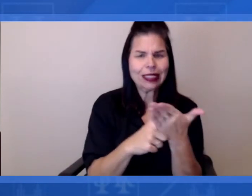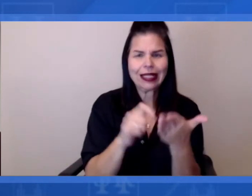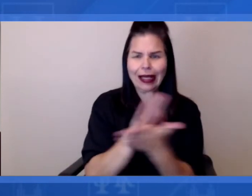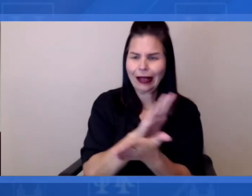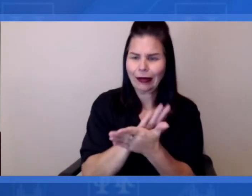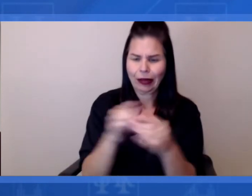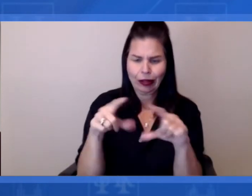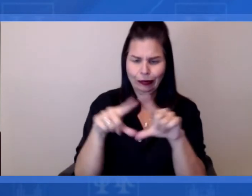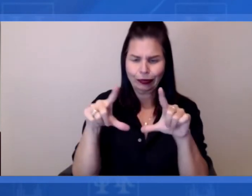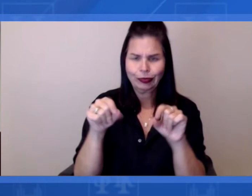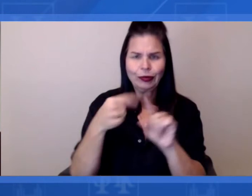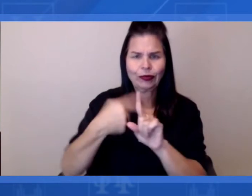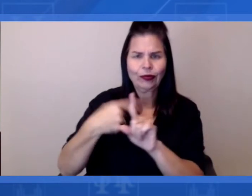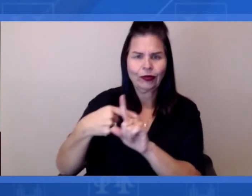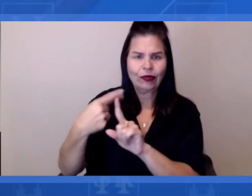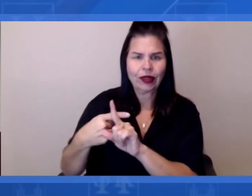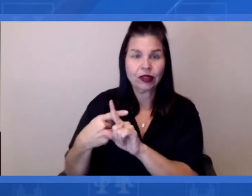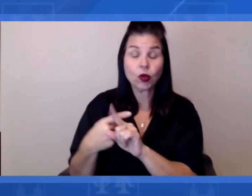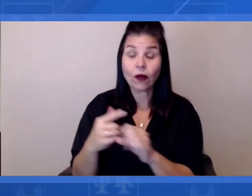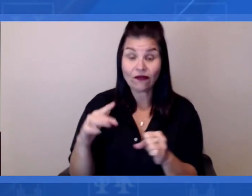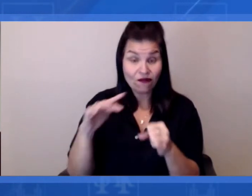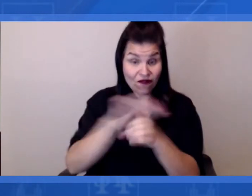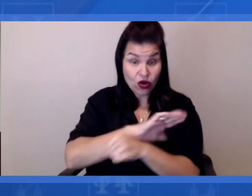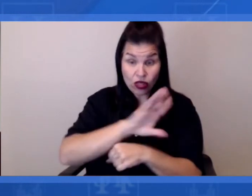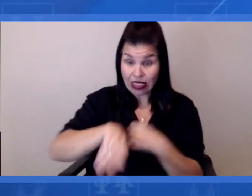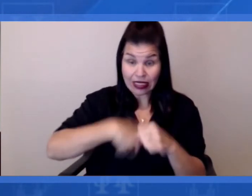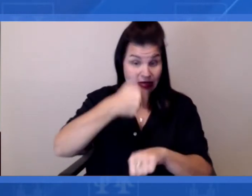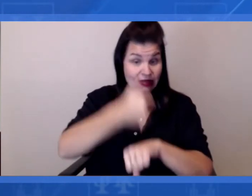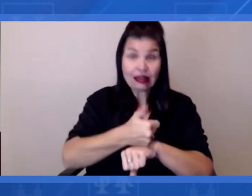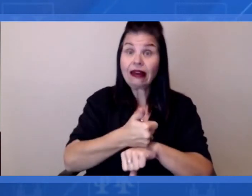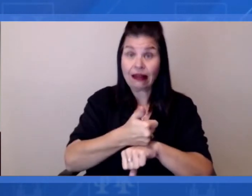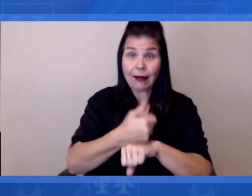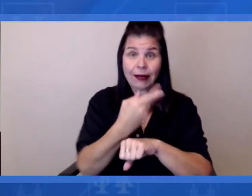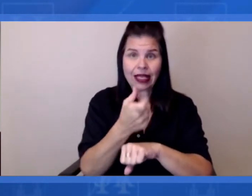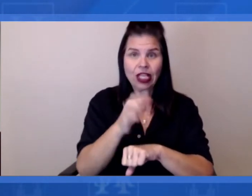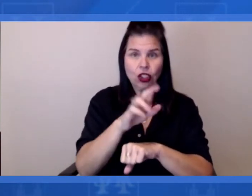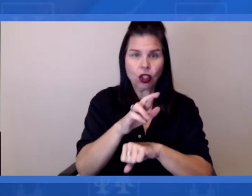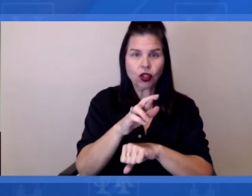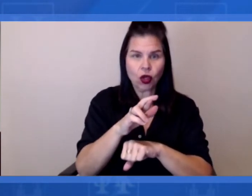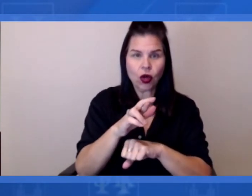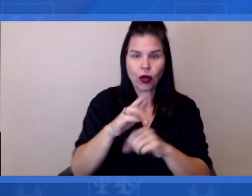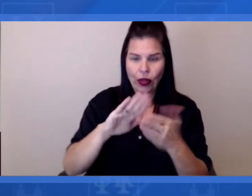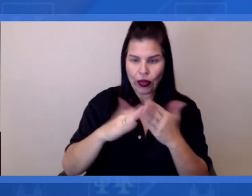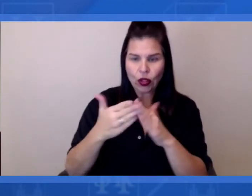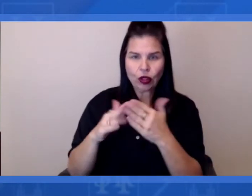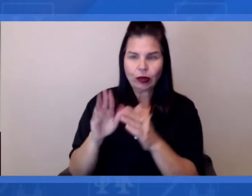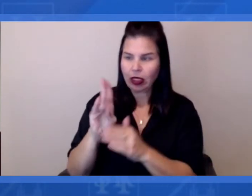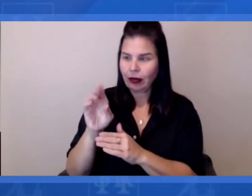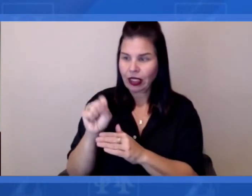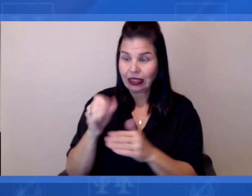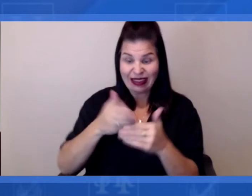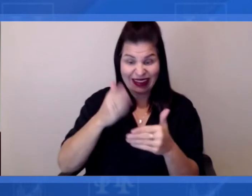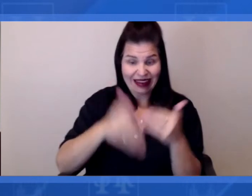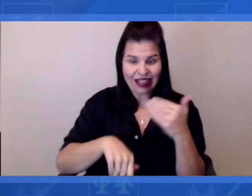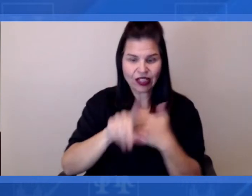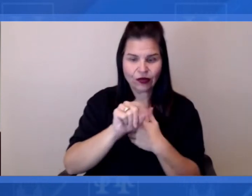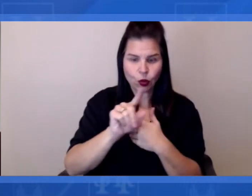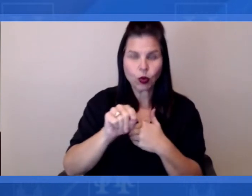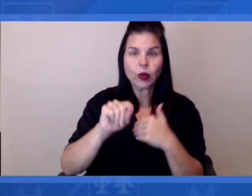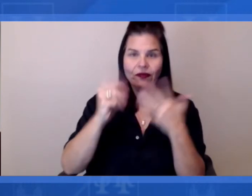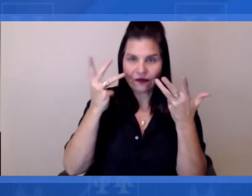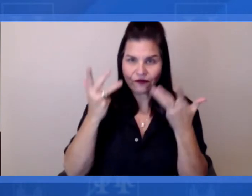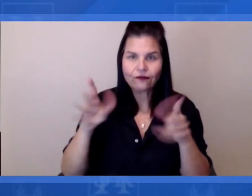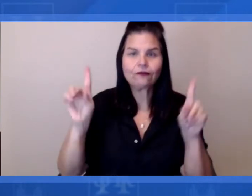fully implemented on the HSR conventional transit by the end of 2020.